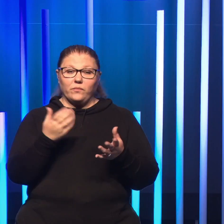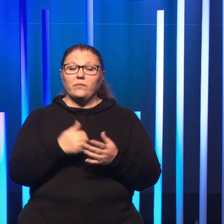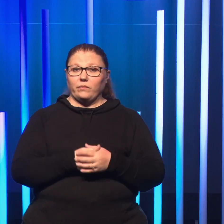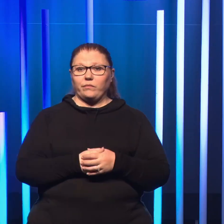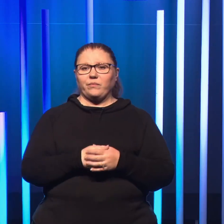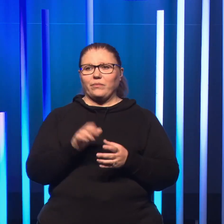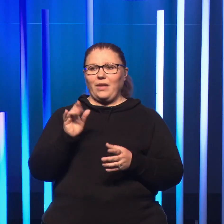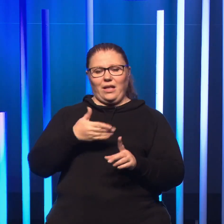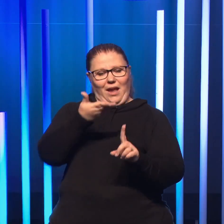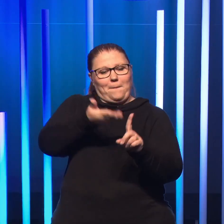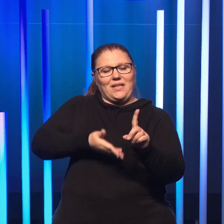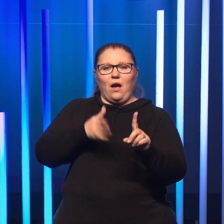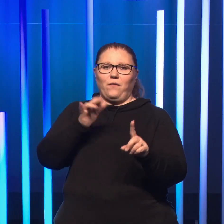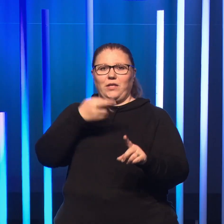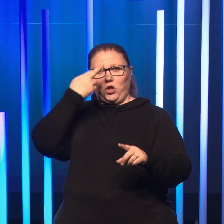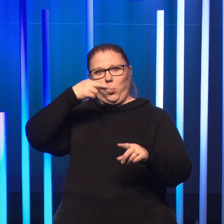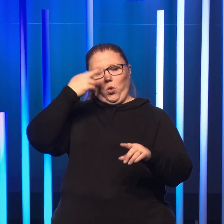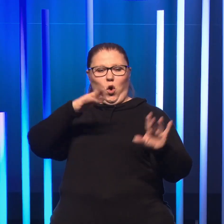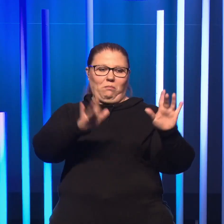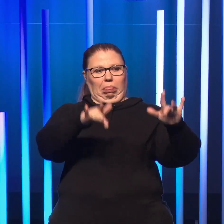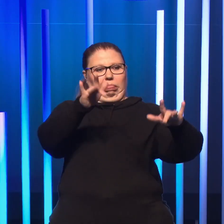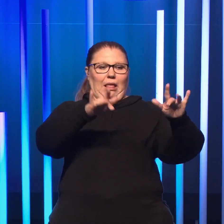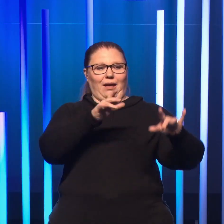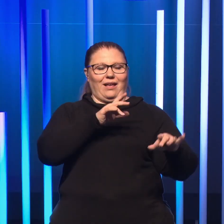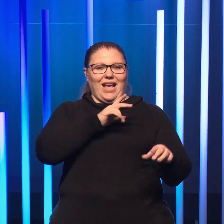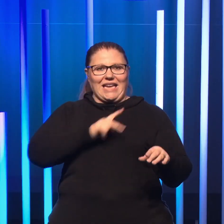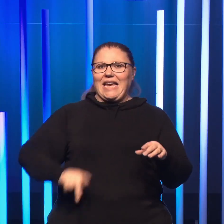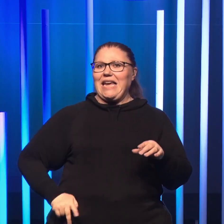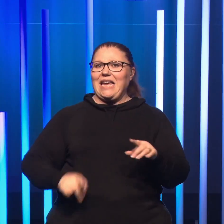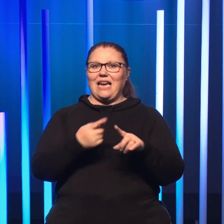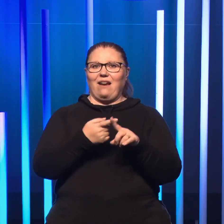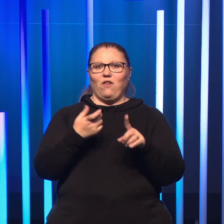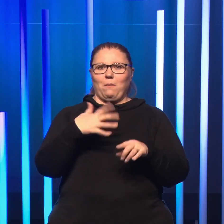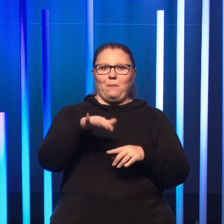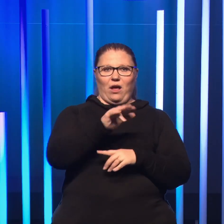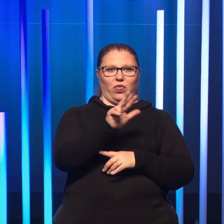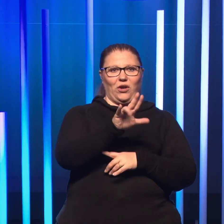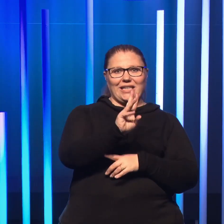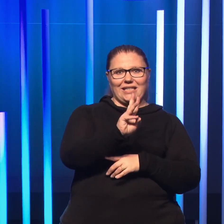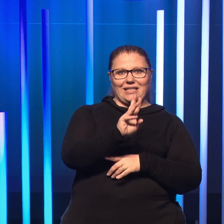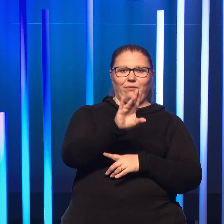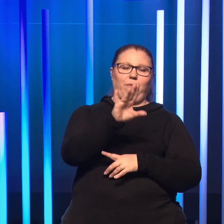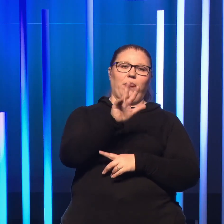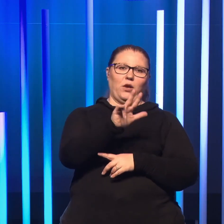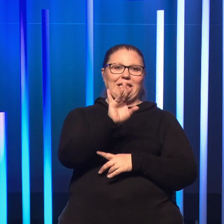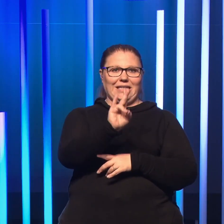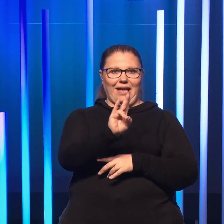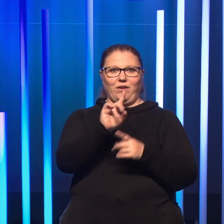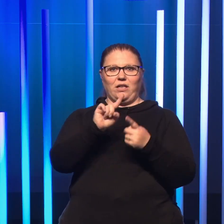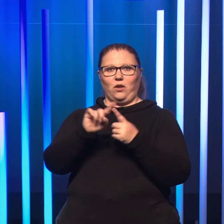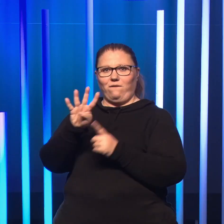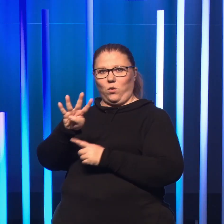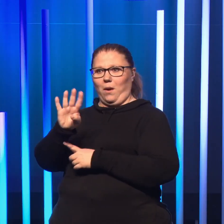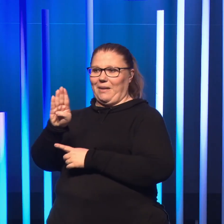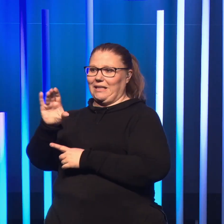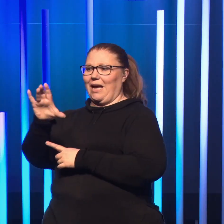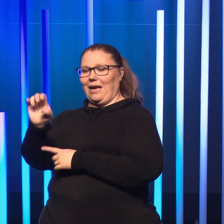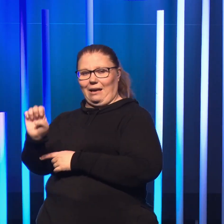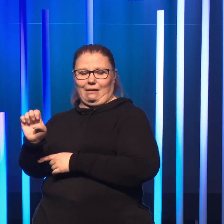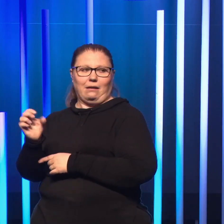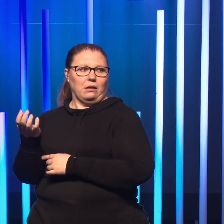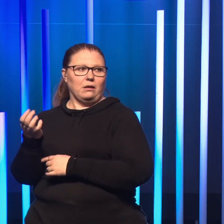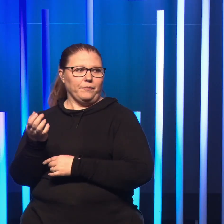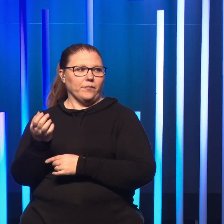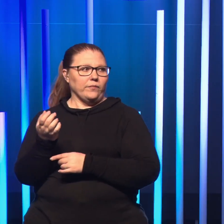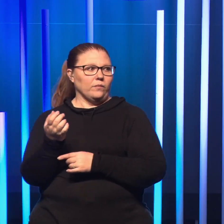was kind of the Rome puppet client king from about 37 to 4 BCE, right? Or BC, whichever you prefer. And